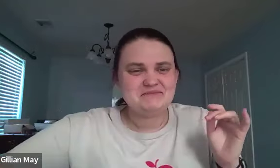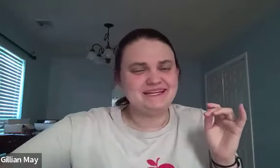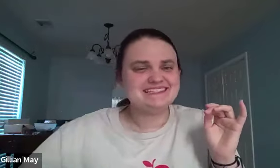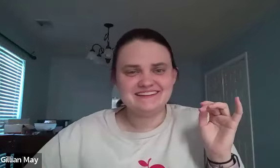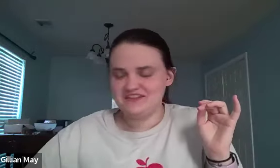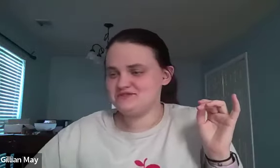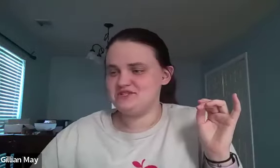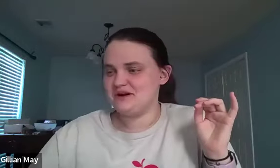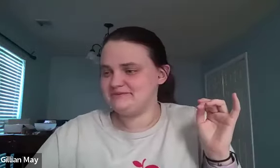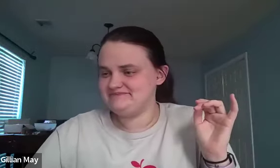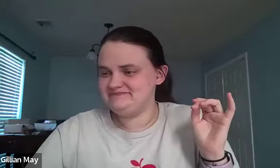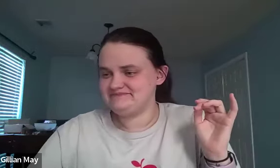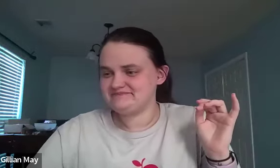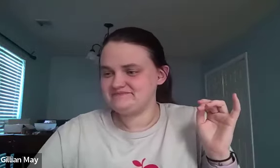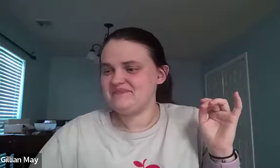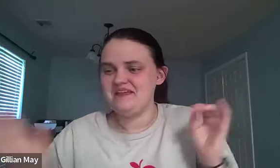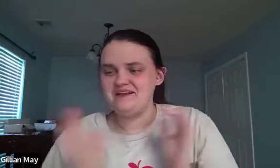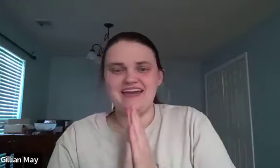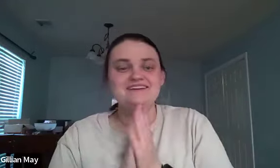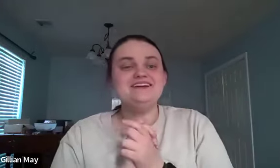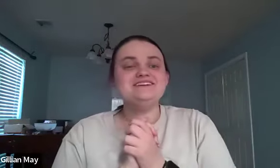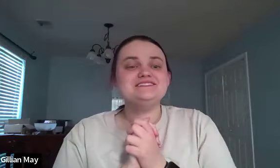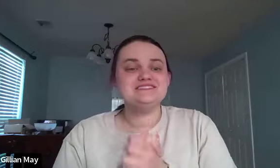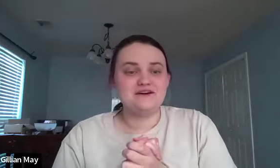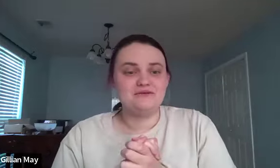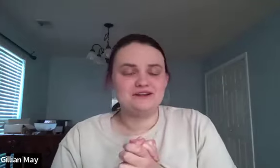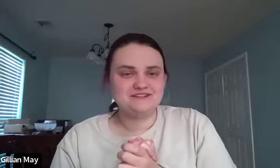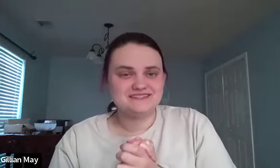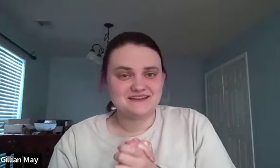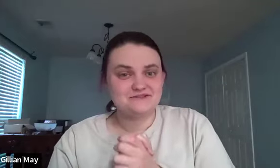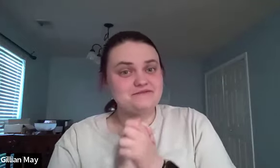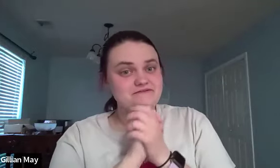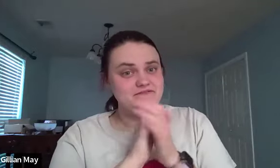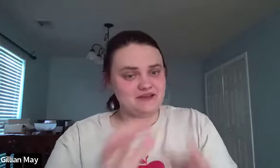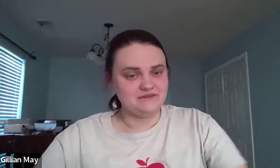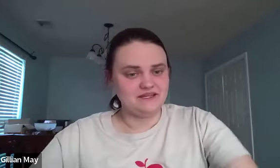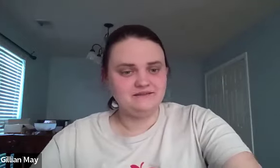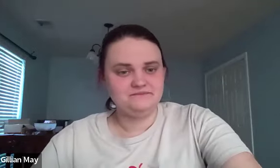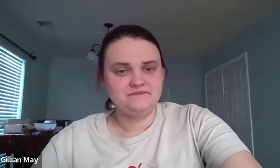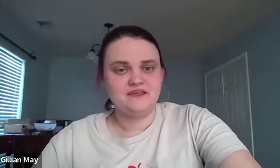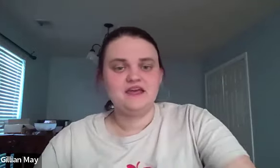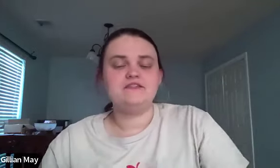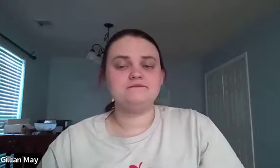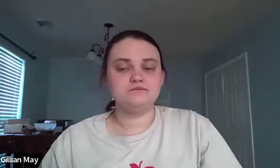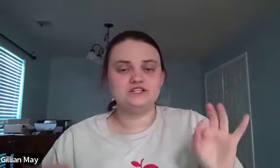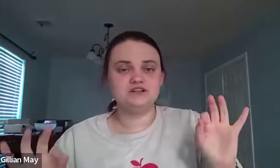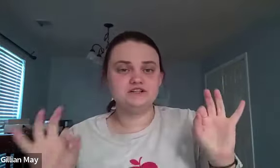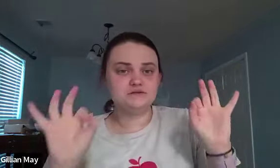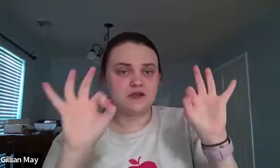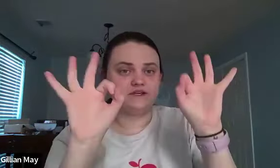Being silly, that's what you are. Okay, so we're gonna do the sign for family. And what you're gonna do for family is you're